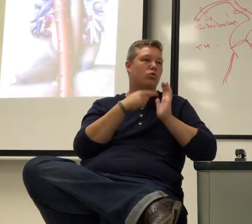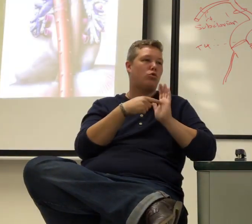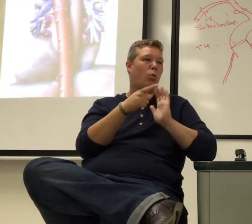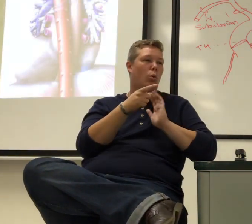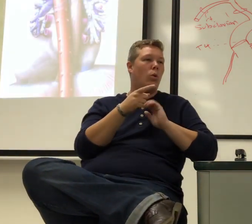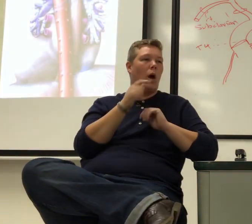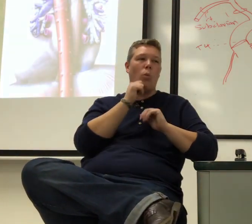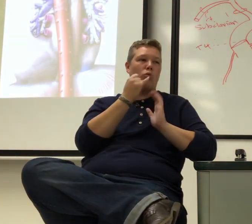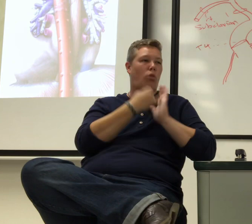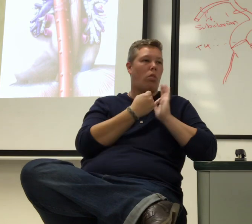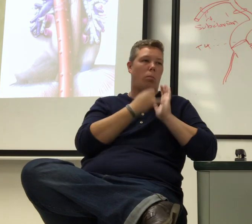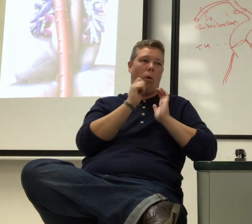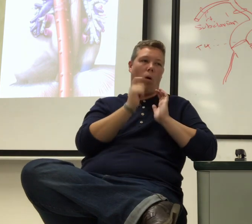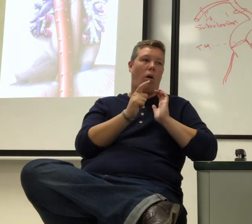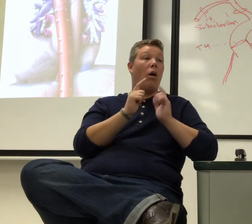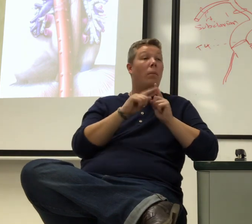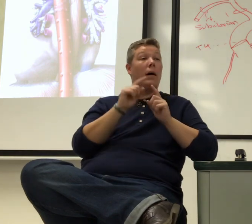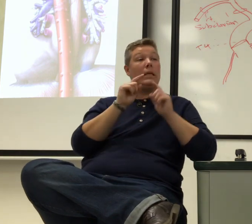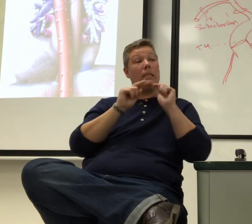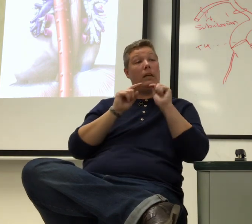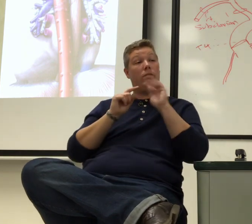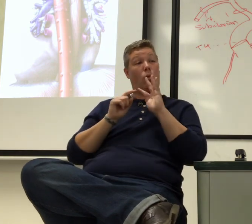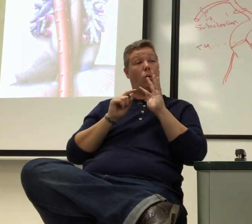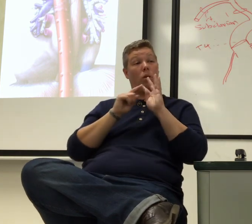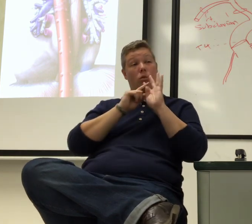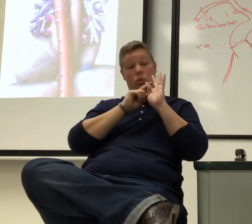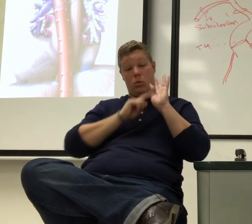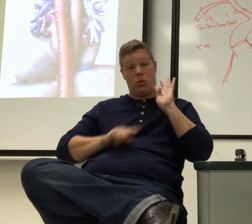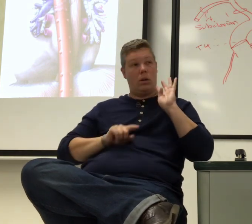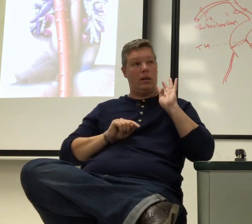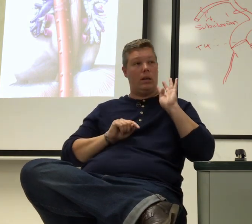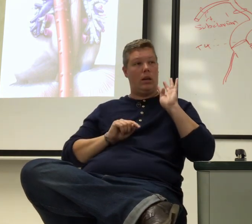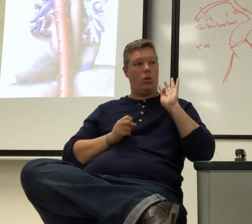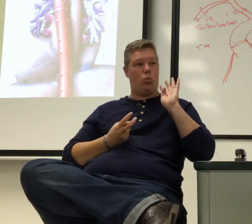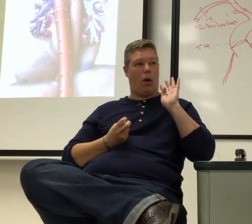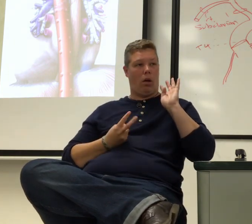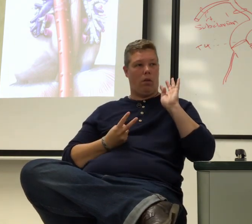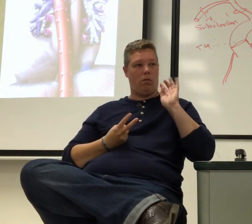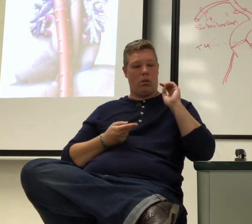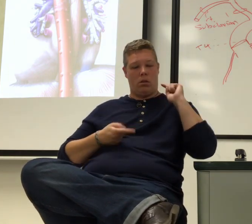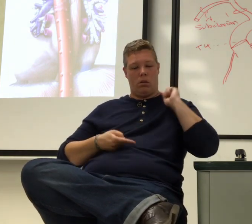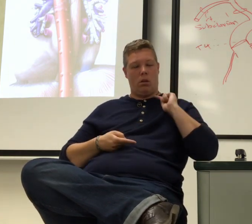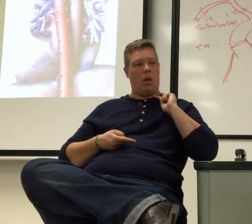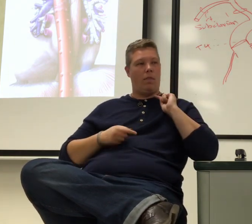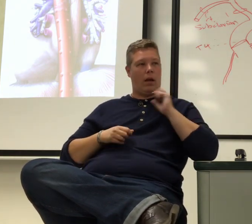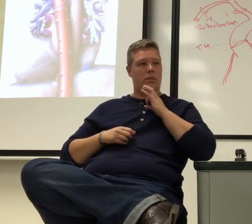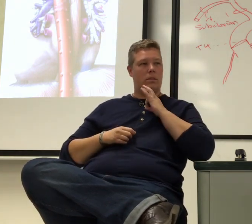So from T4 all the way down to T12 is the descending or thoracic aorta.